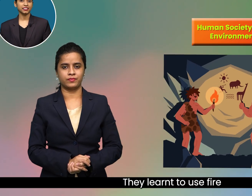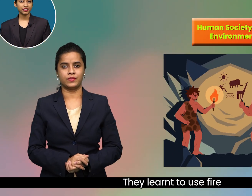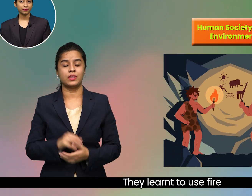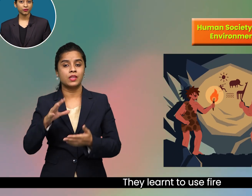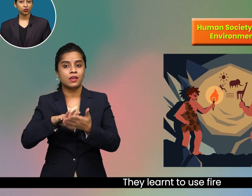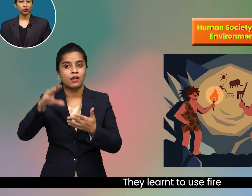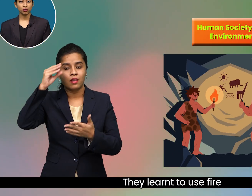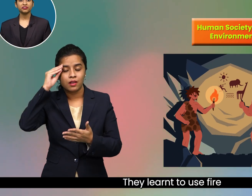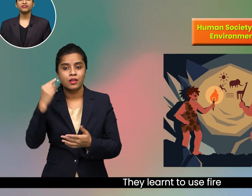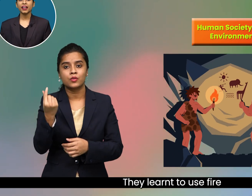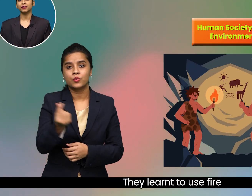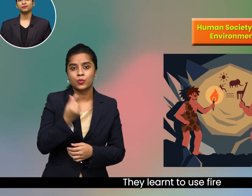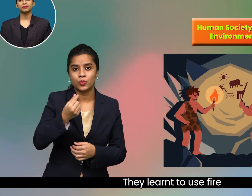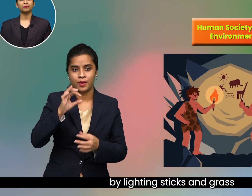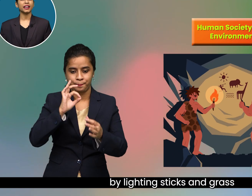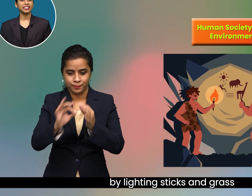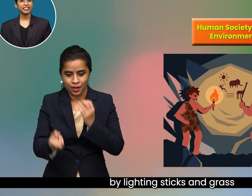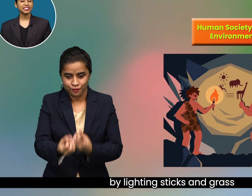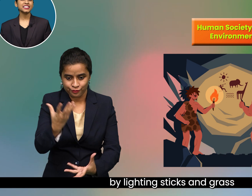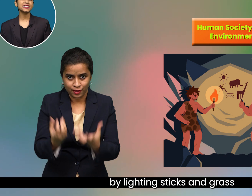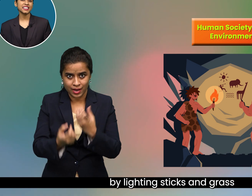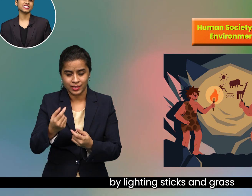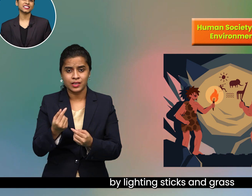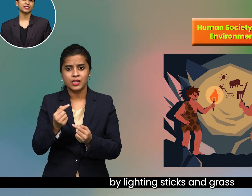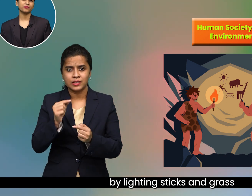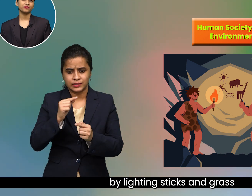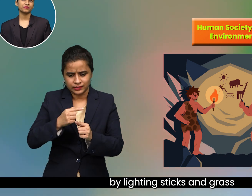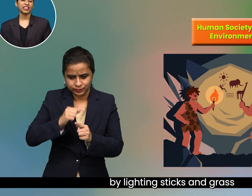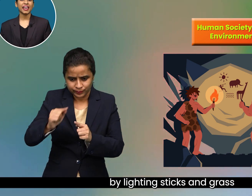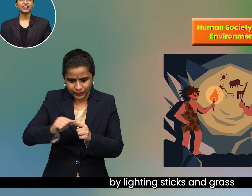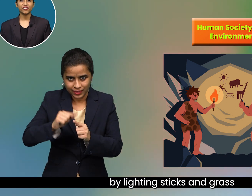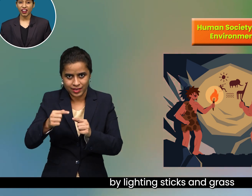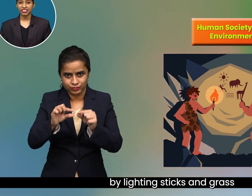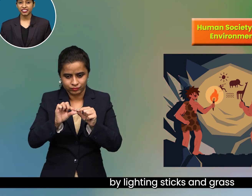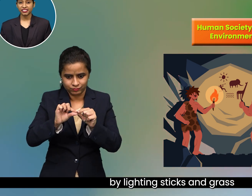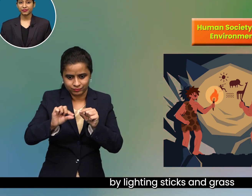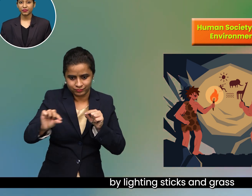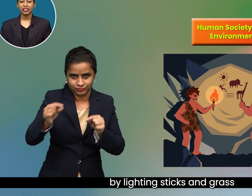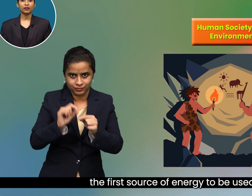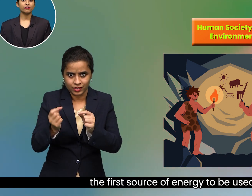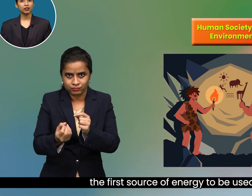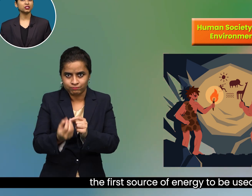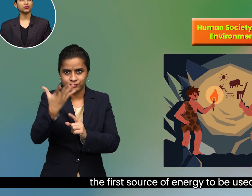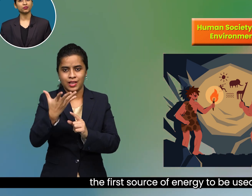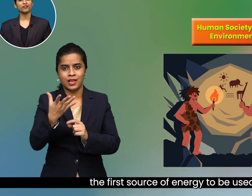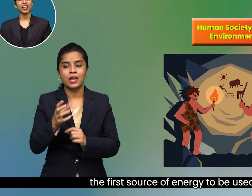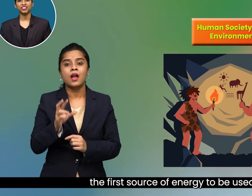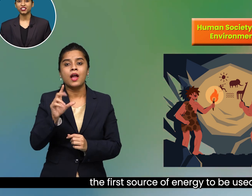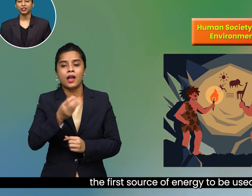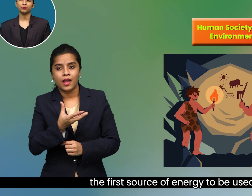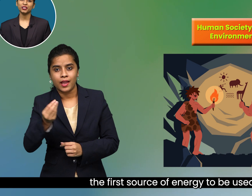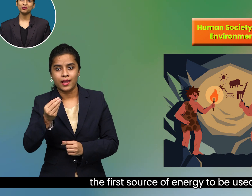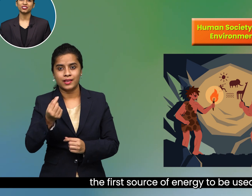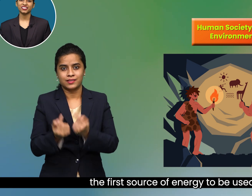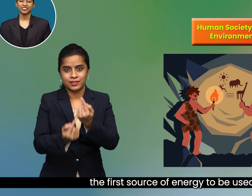They learned to use fire by lightening sticks and grass, the first source of